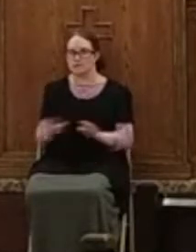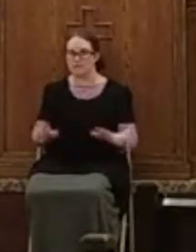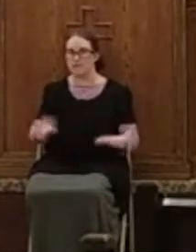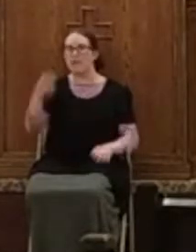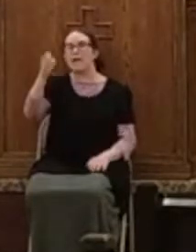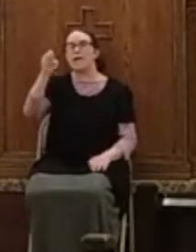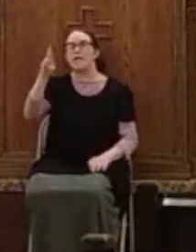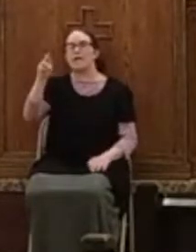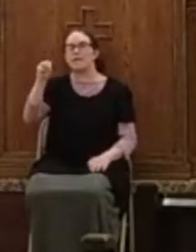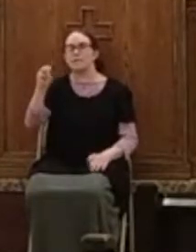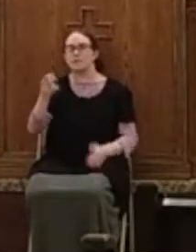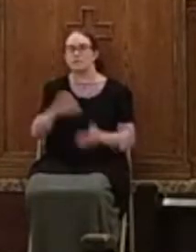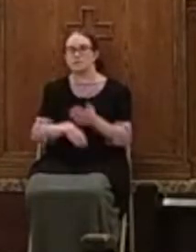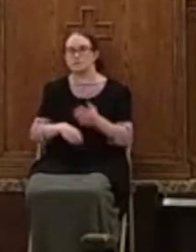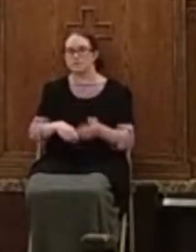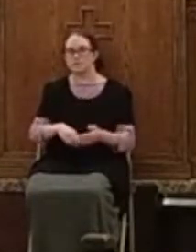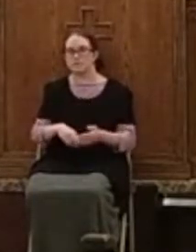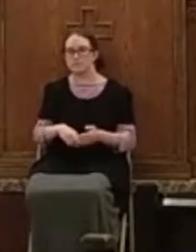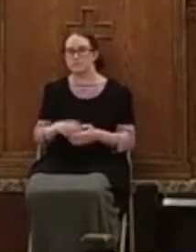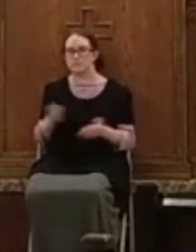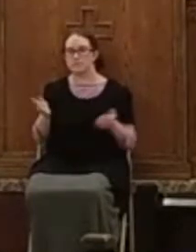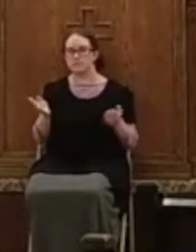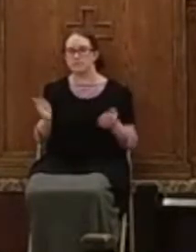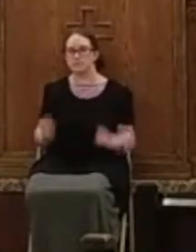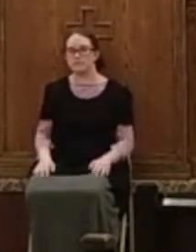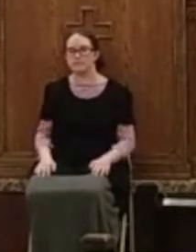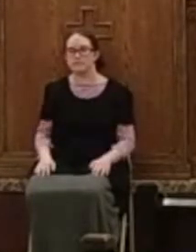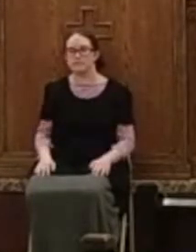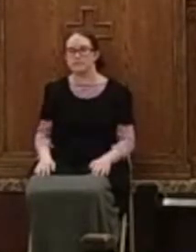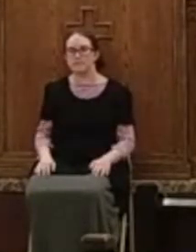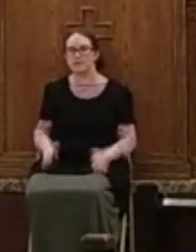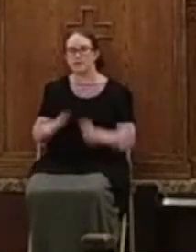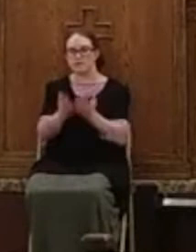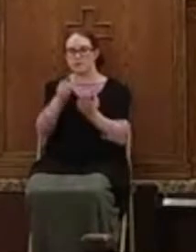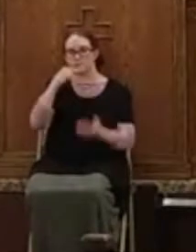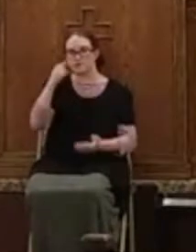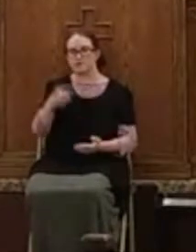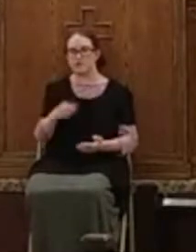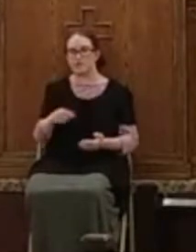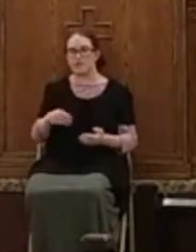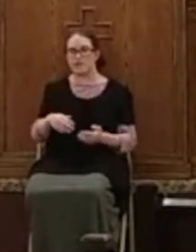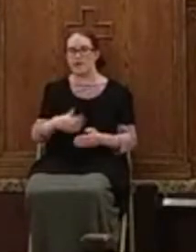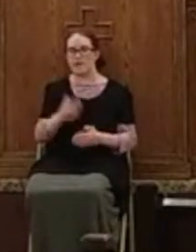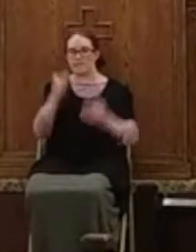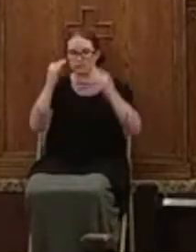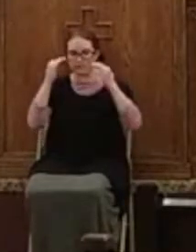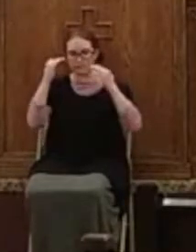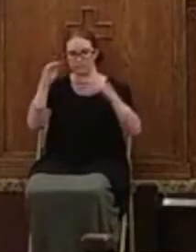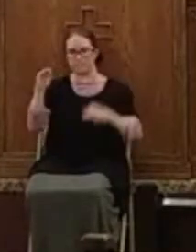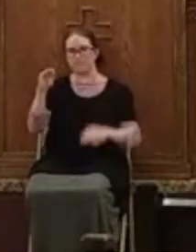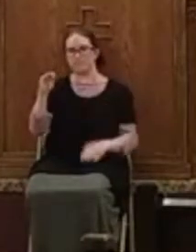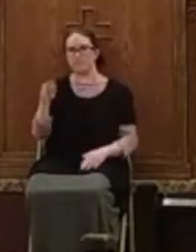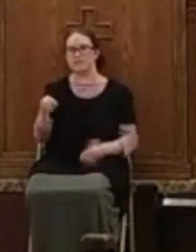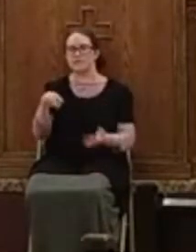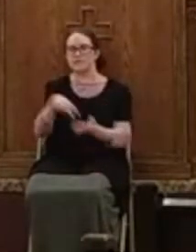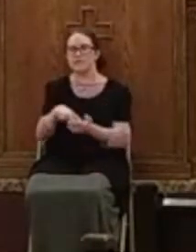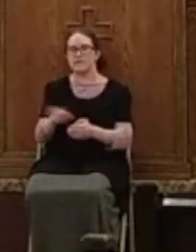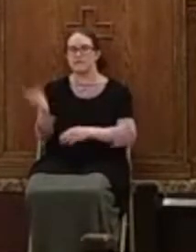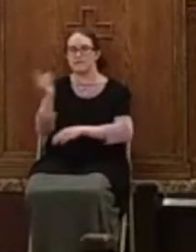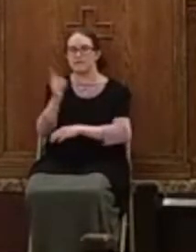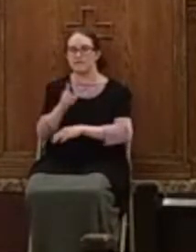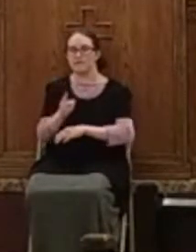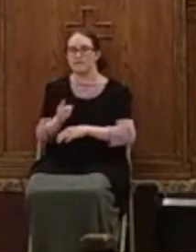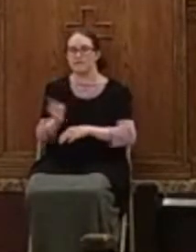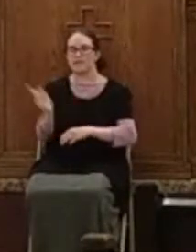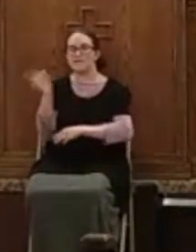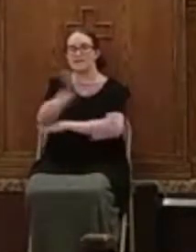Hebrews chapter 10, verse 11 through 20. Amen. The scripture said, and every priest standeth daily. Everybody